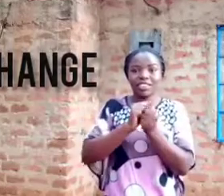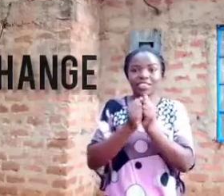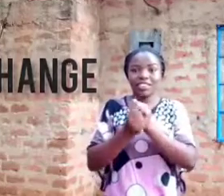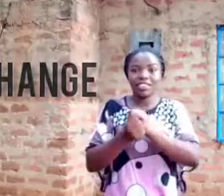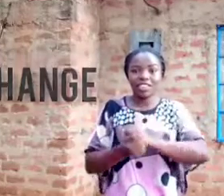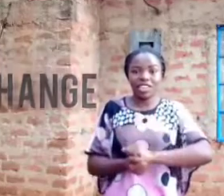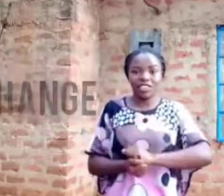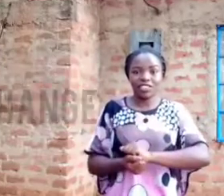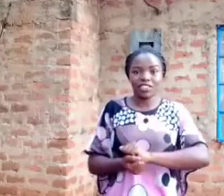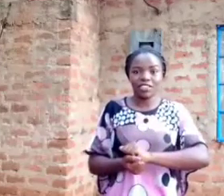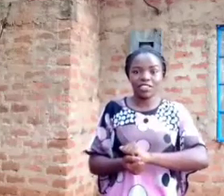Change.